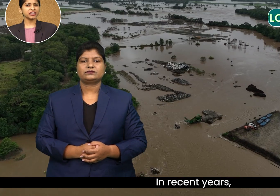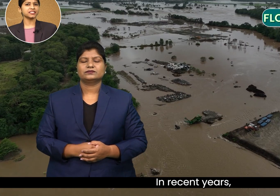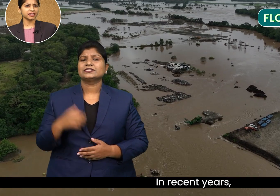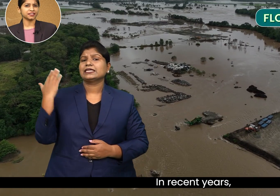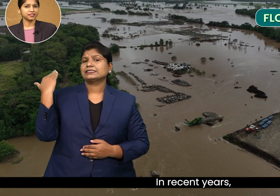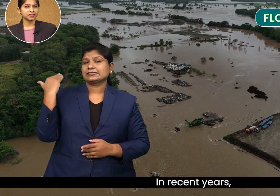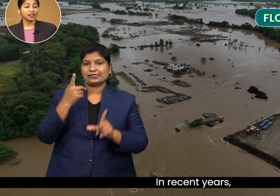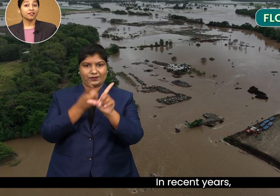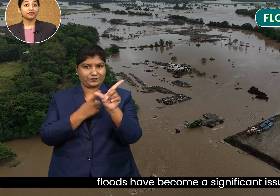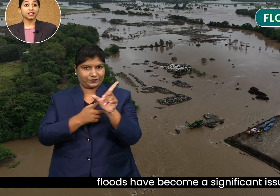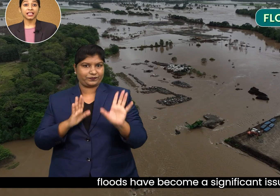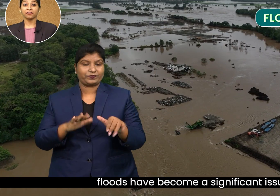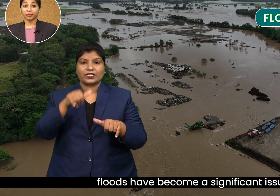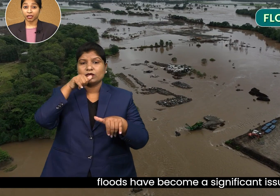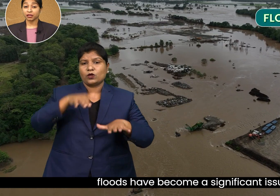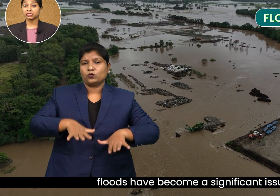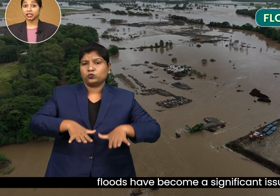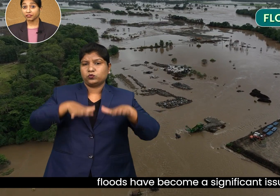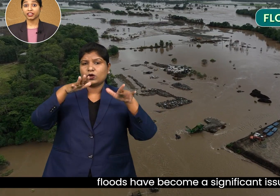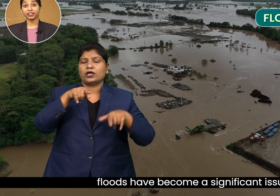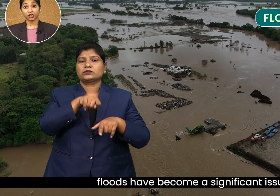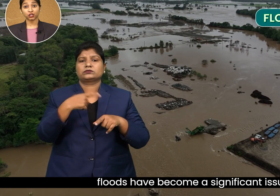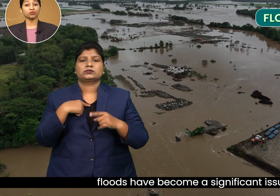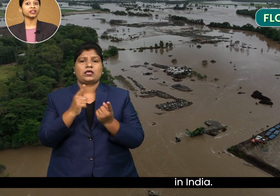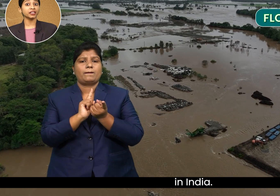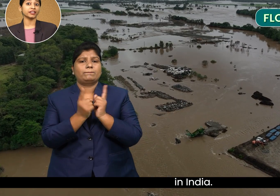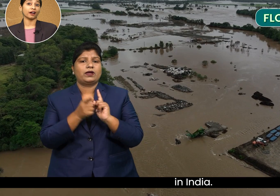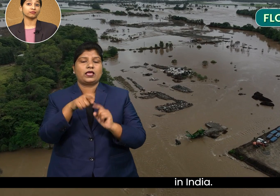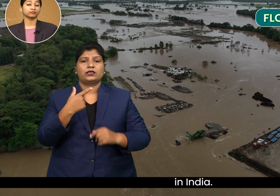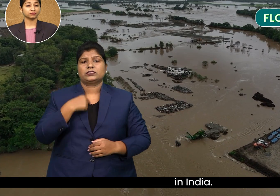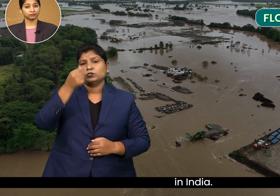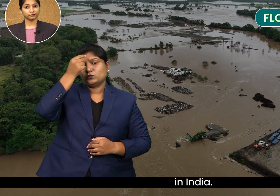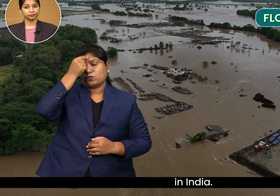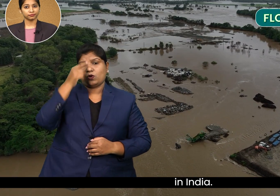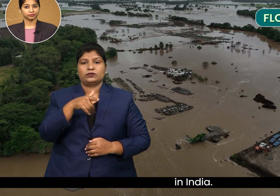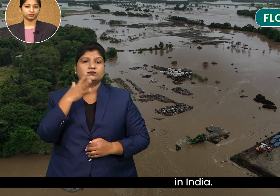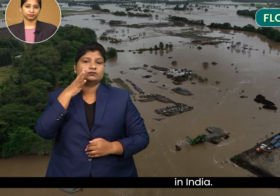In recent years, floods have become a significant issue in India.